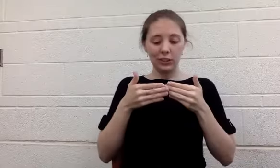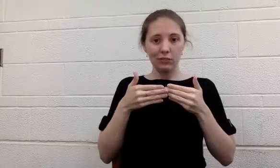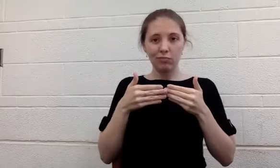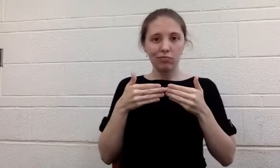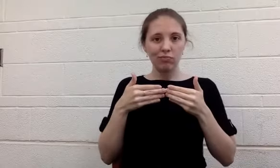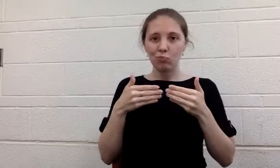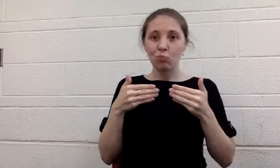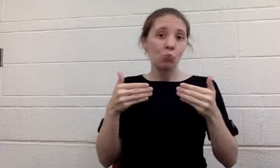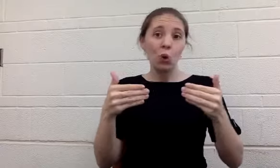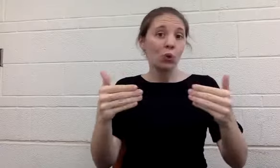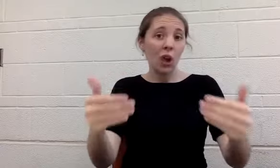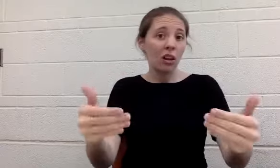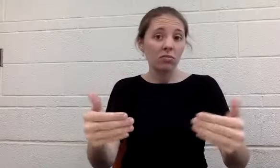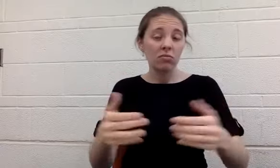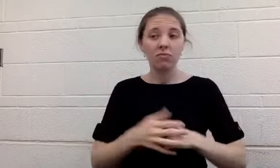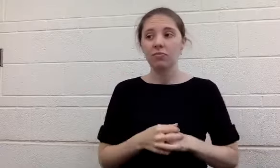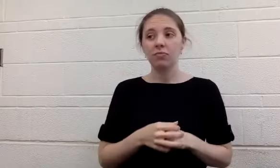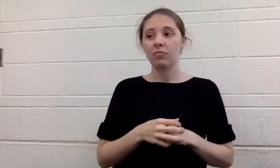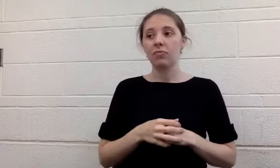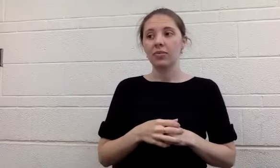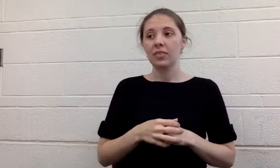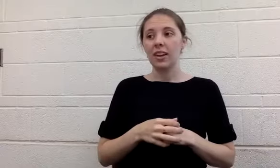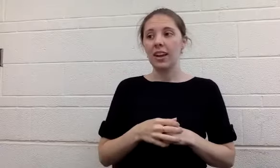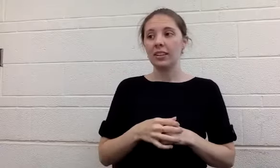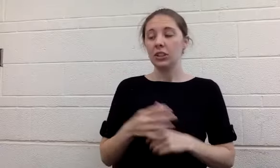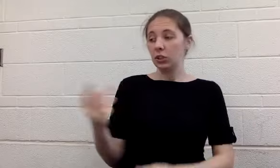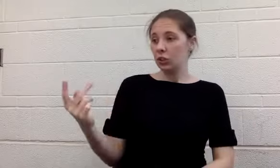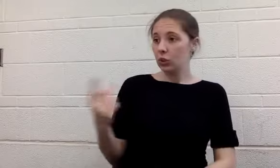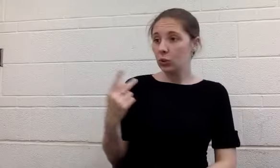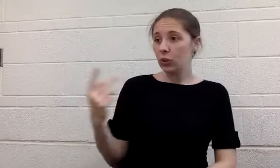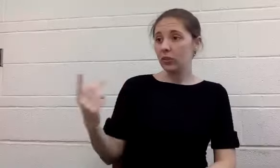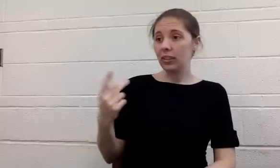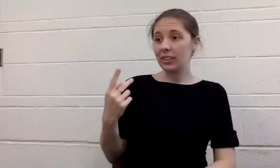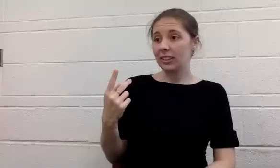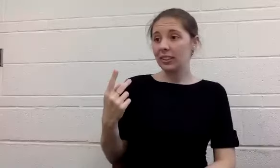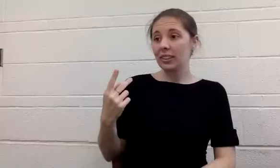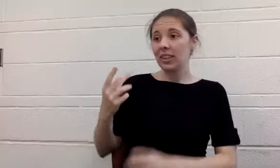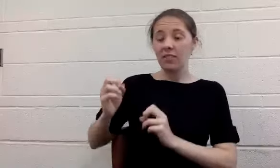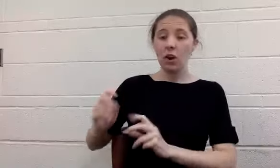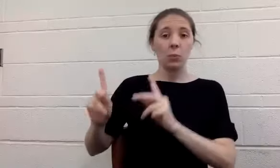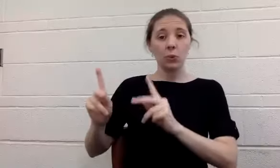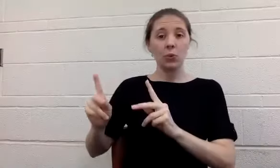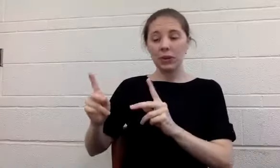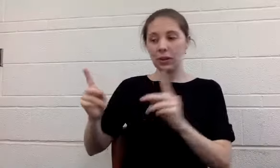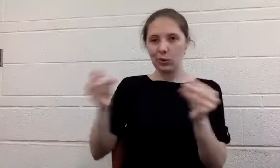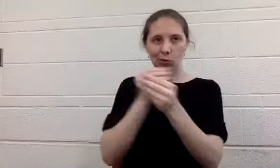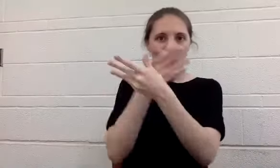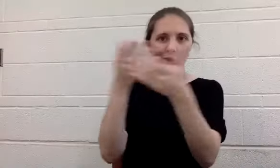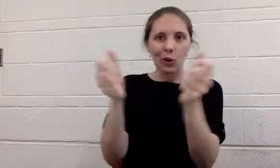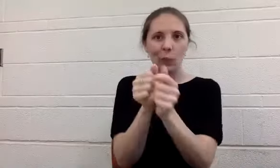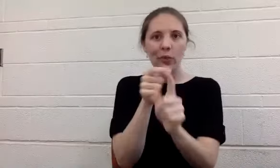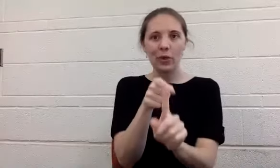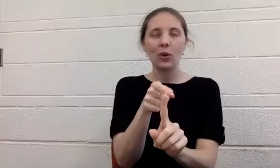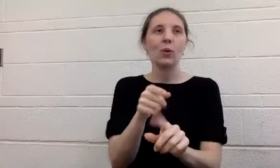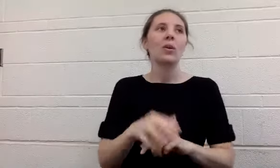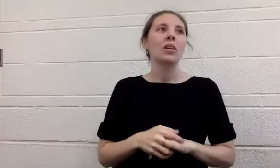at, Larcine, my husband's coming up on 41 years sobriety. And, my son's coming up on 7. I'm 39 years in